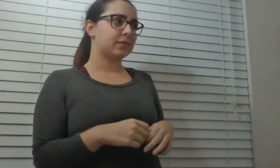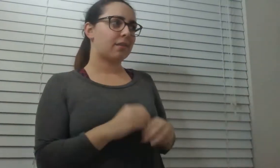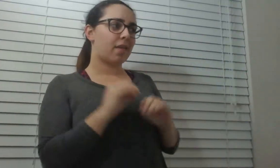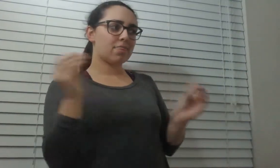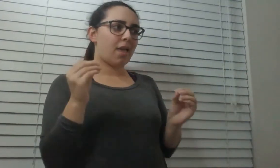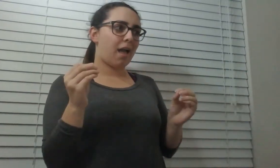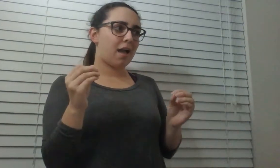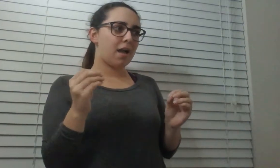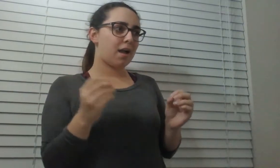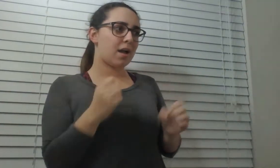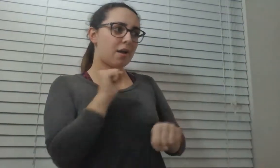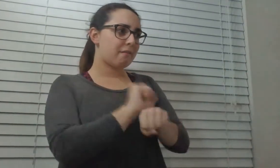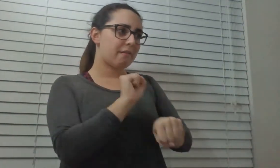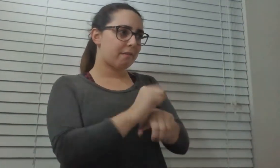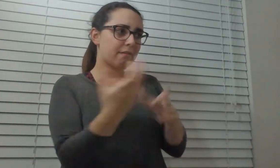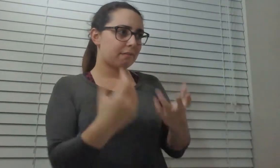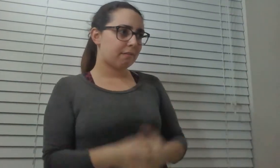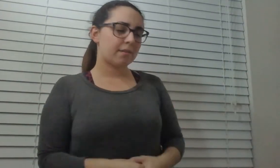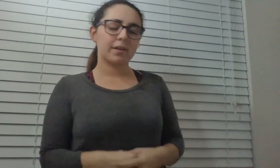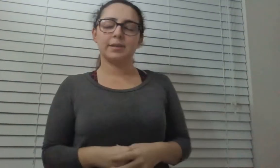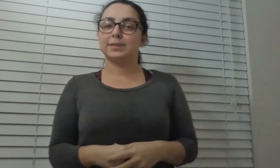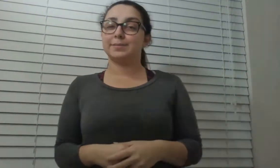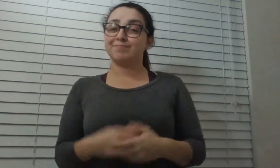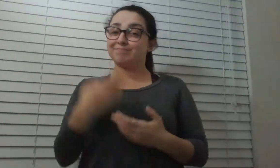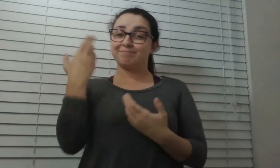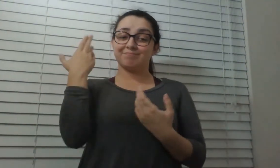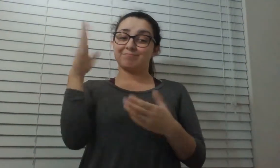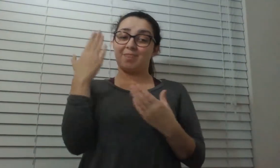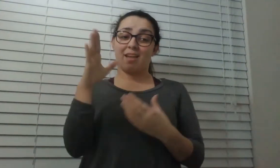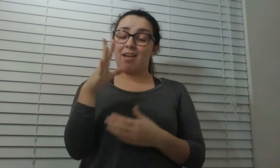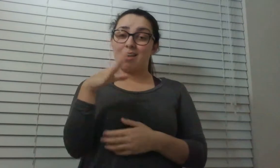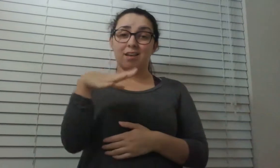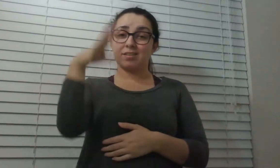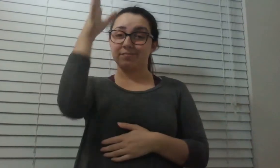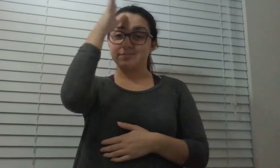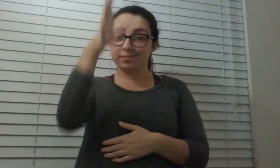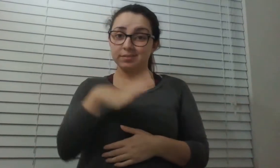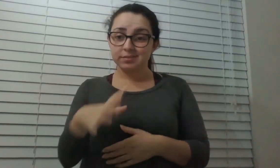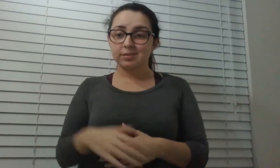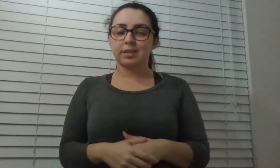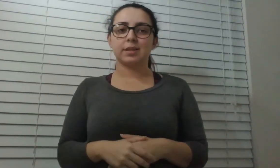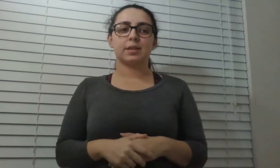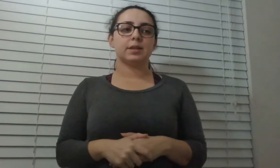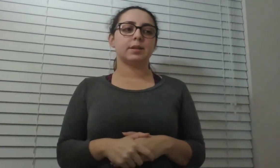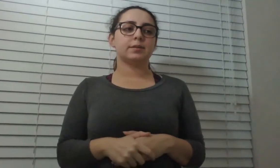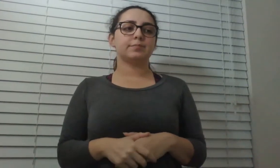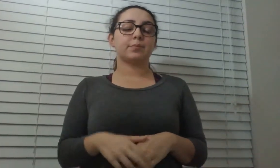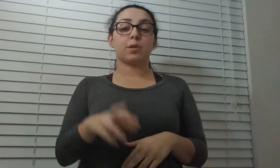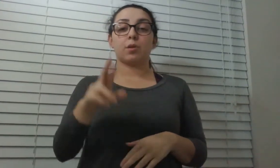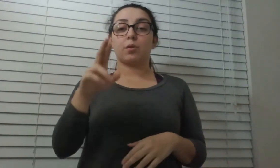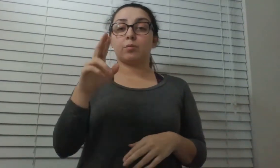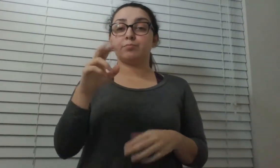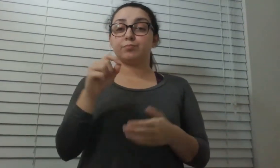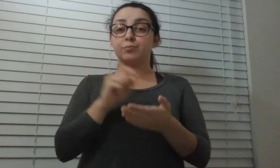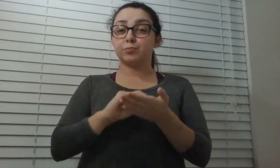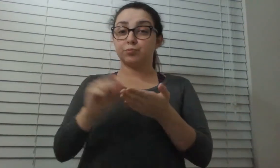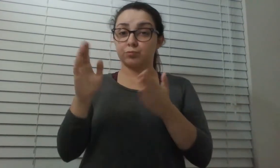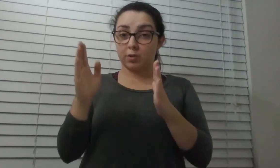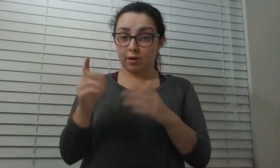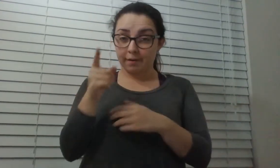isn't. I don't know, man. Look, this was never going to be easy. Tamar is a New York Times reporter. Very reasonable, very sensible. And after all, it was just a chair.